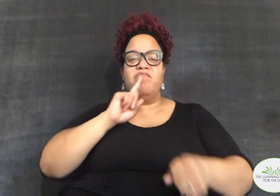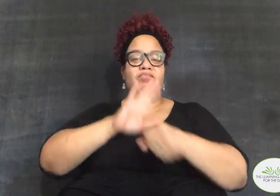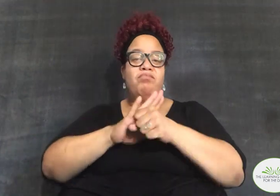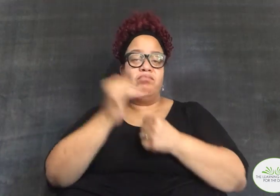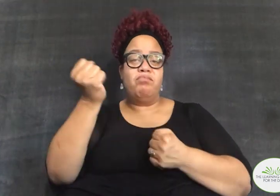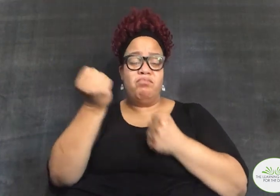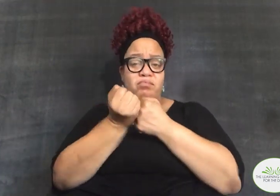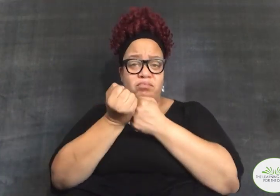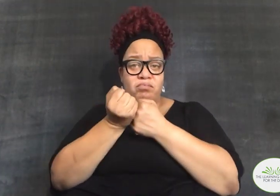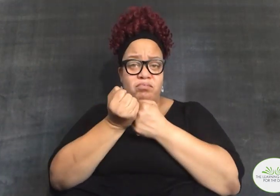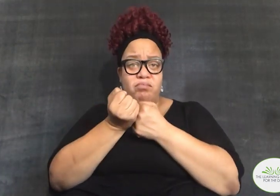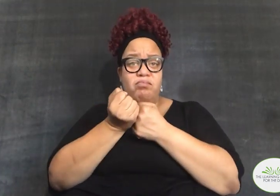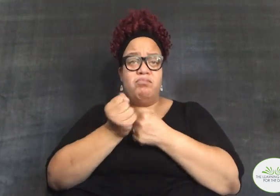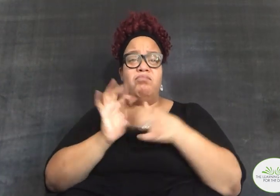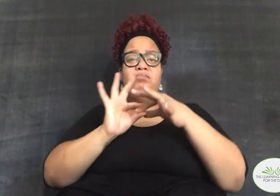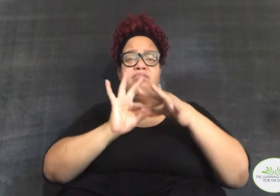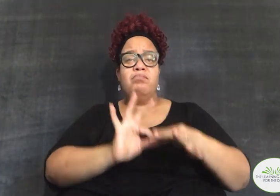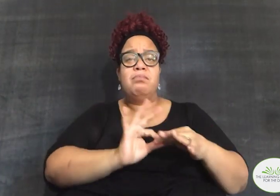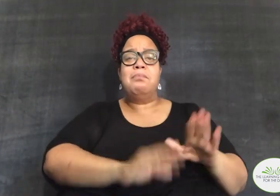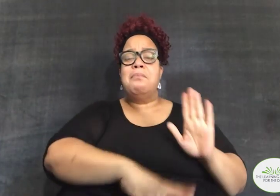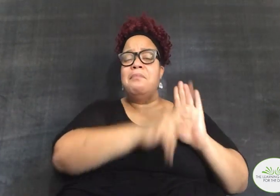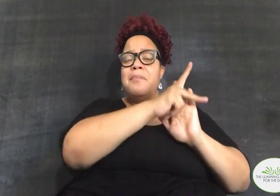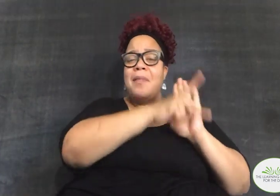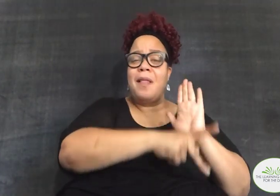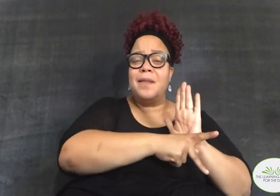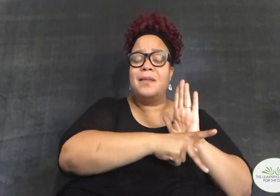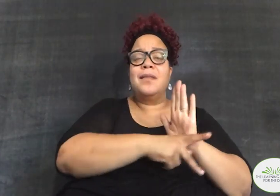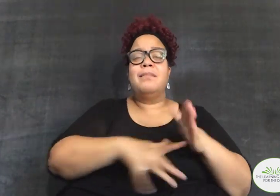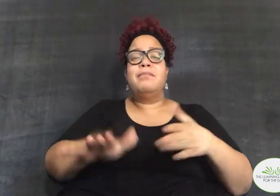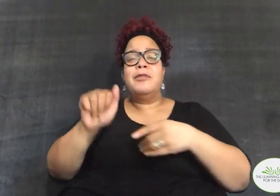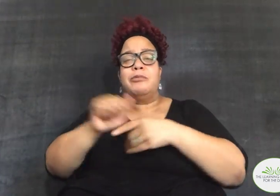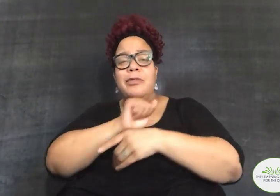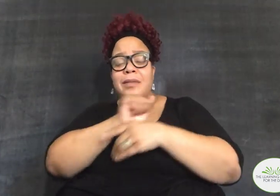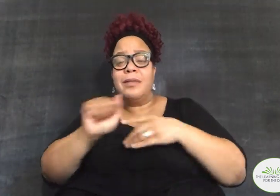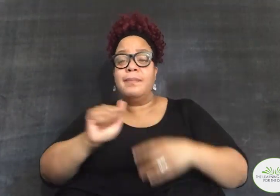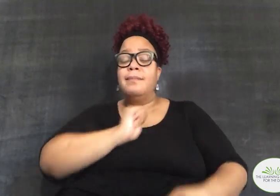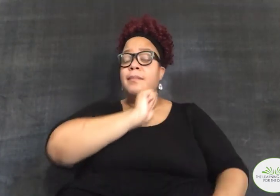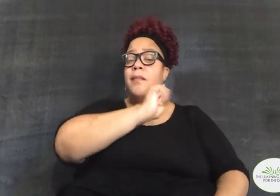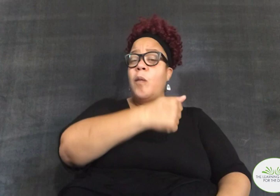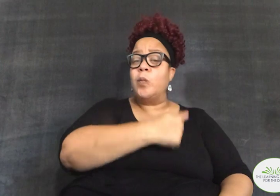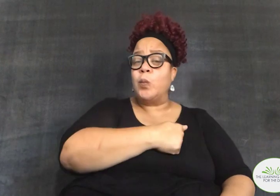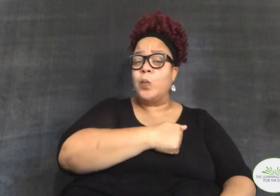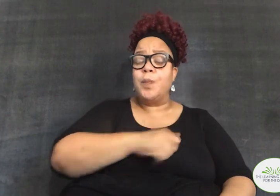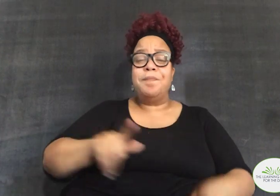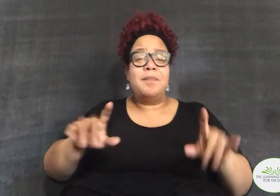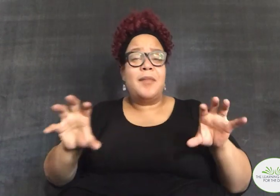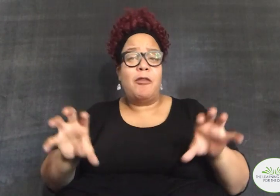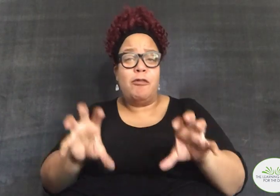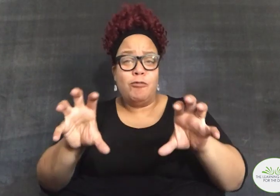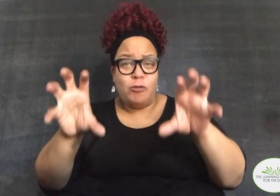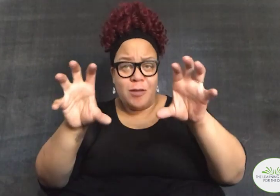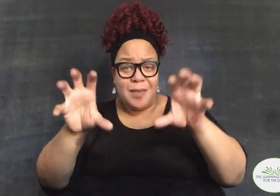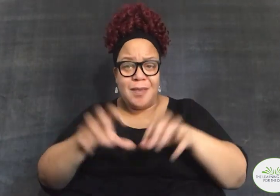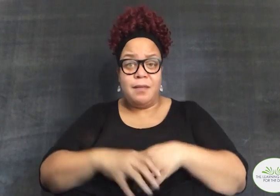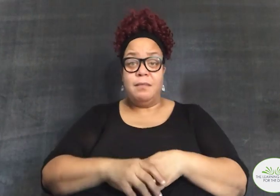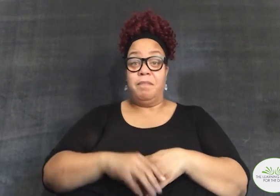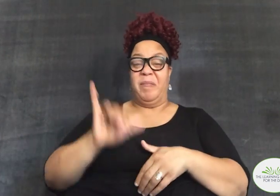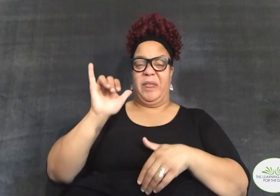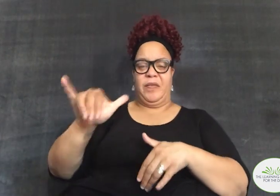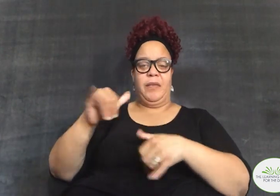policies, practices, attitudes, and actions that produce equitable